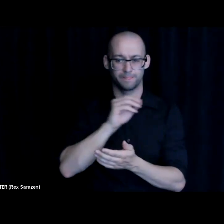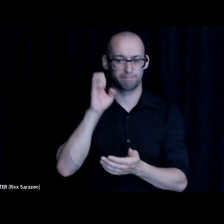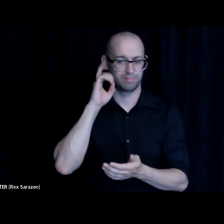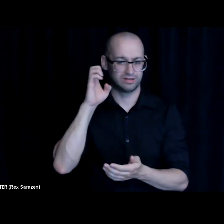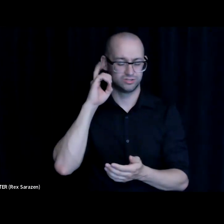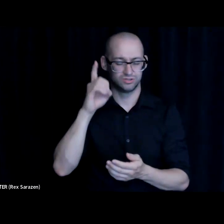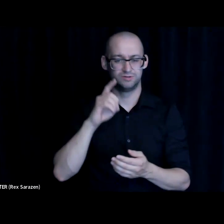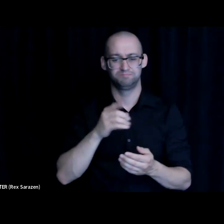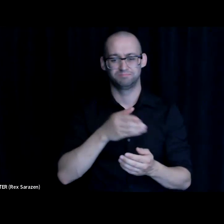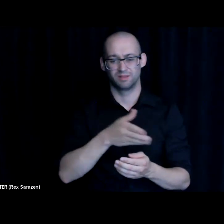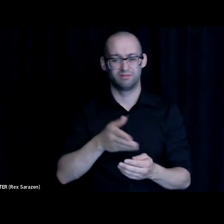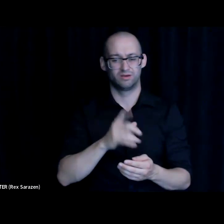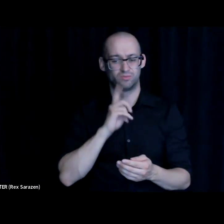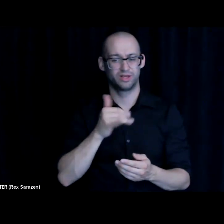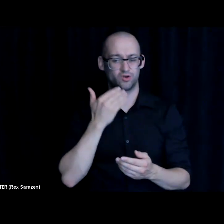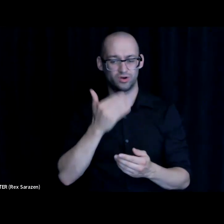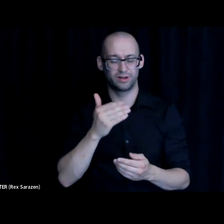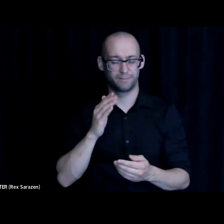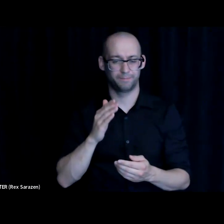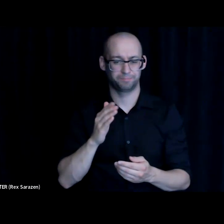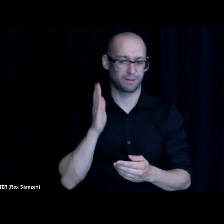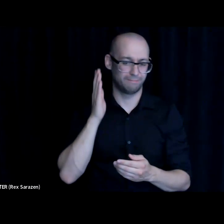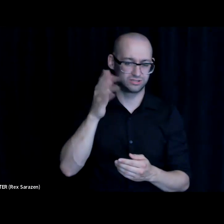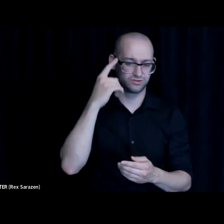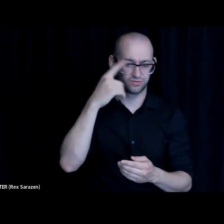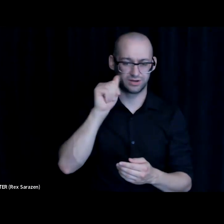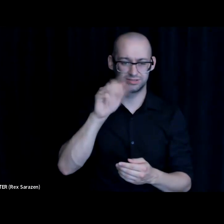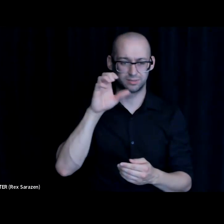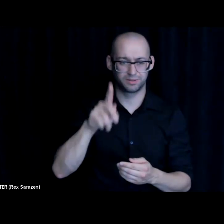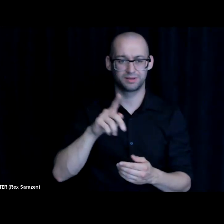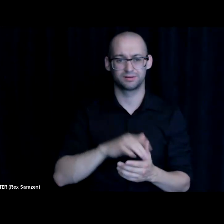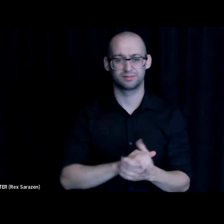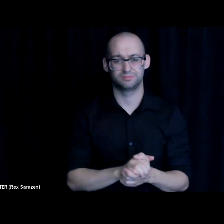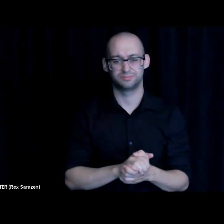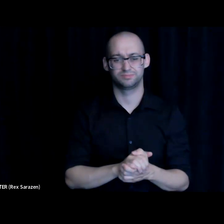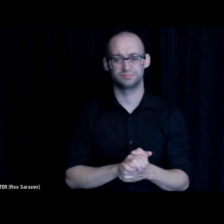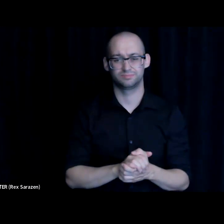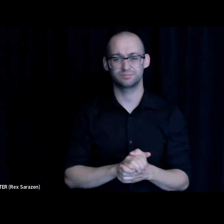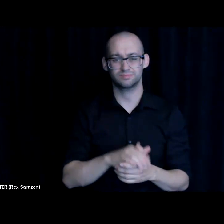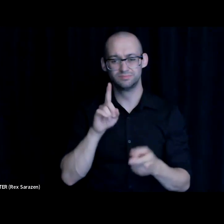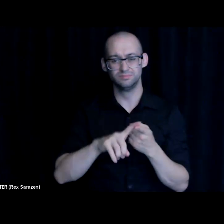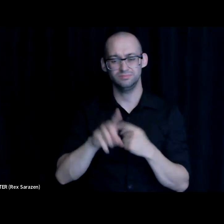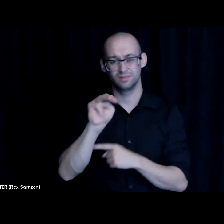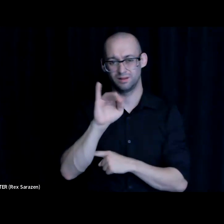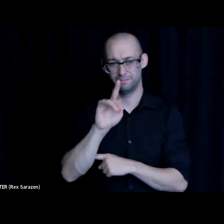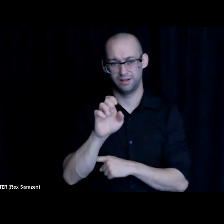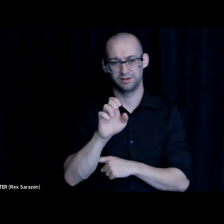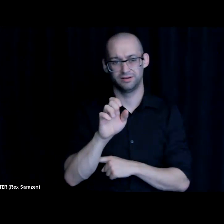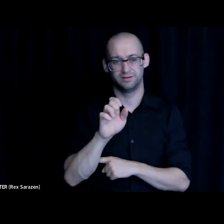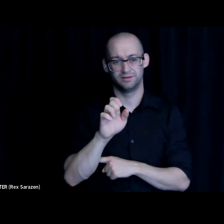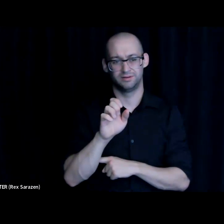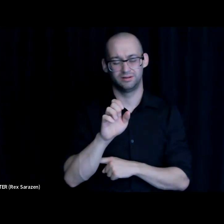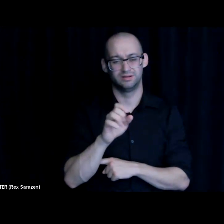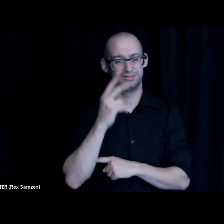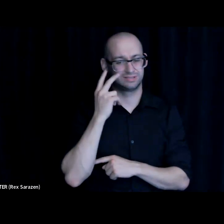messengers for the ACP. And then even going back, to Mike and the C